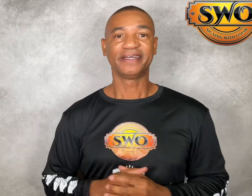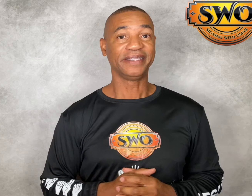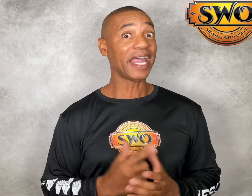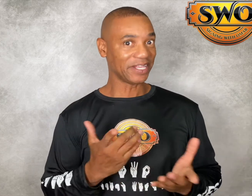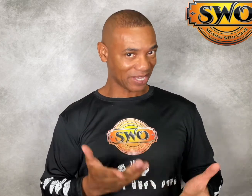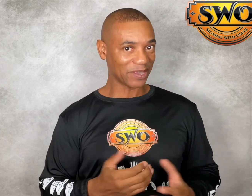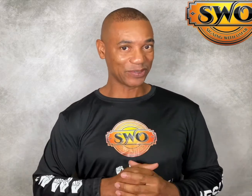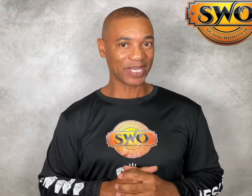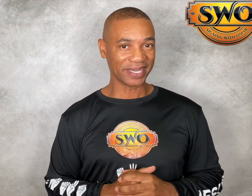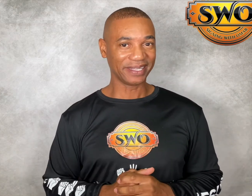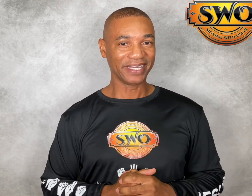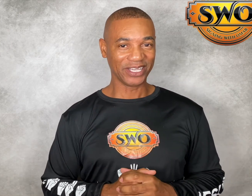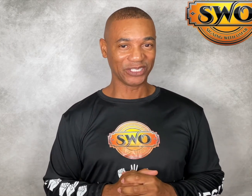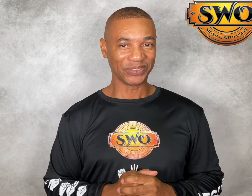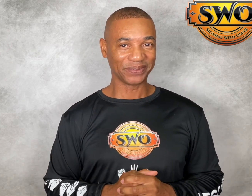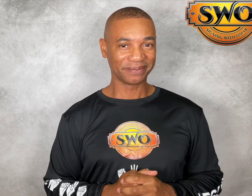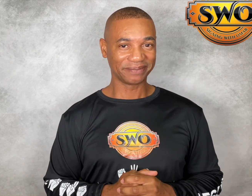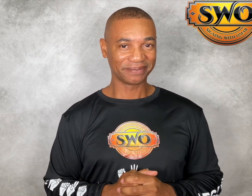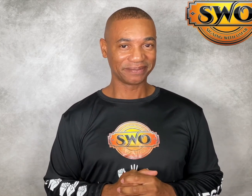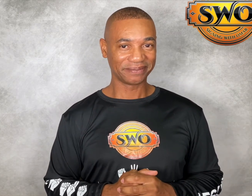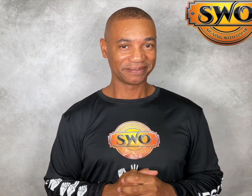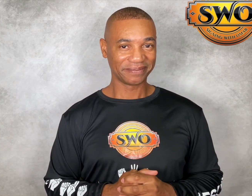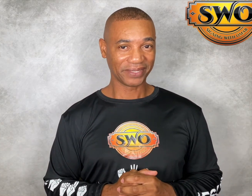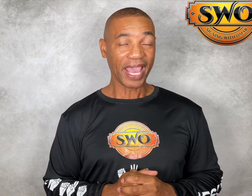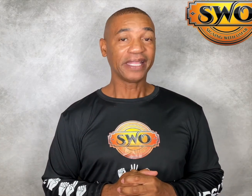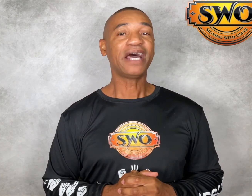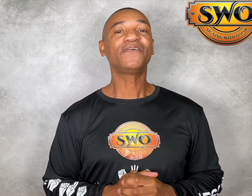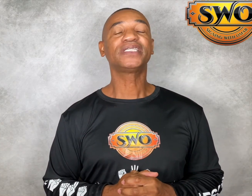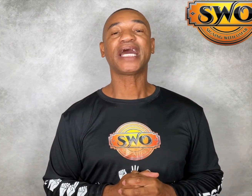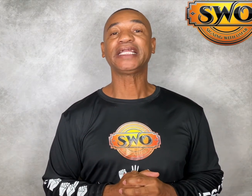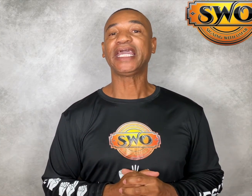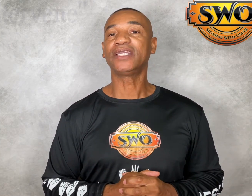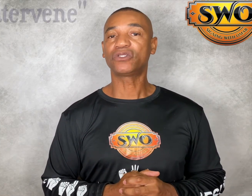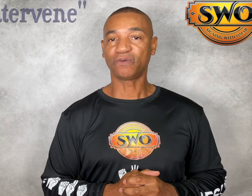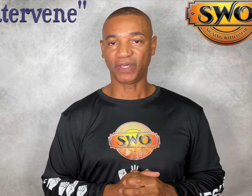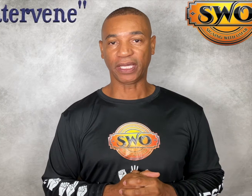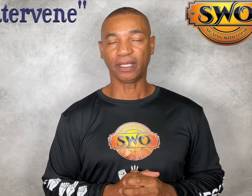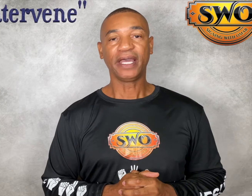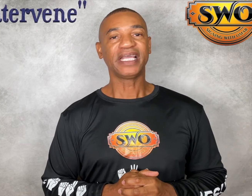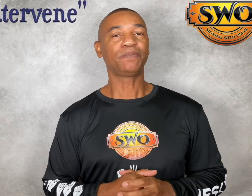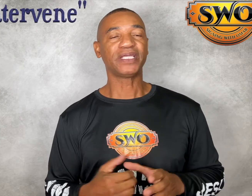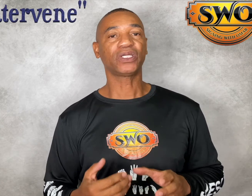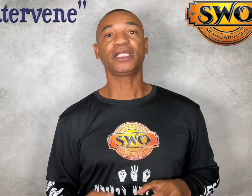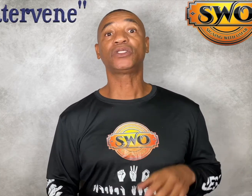That is how you sign issue. Now for the sign intervene. That's basically